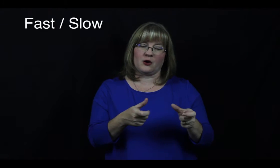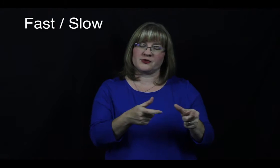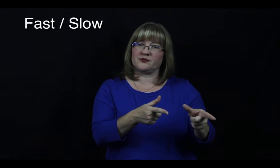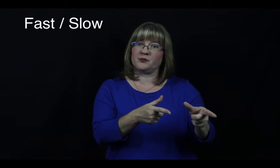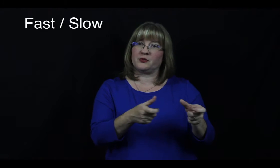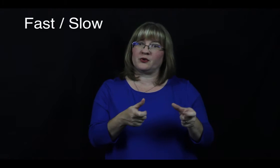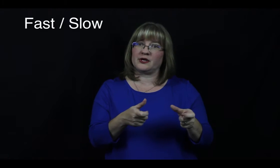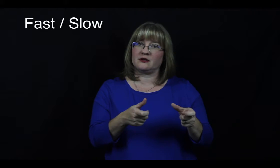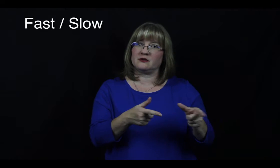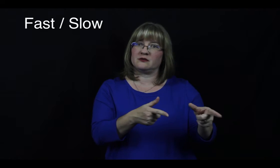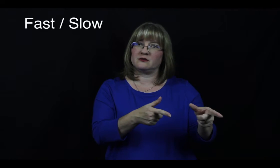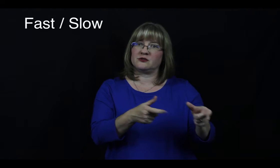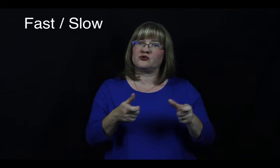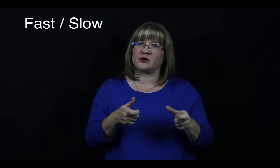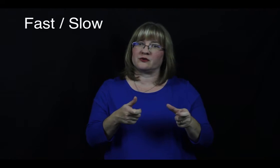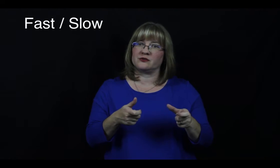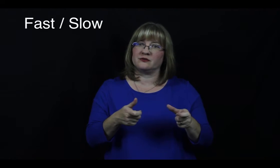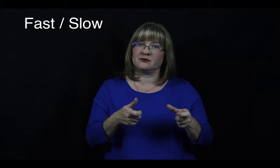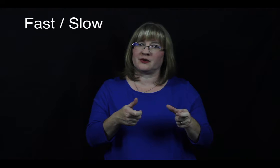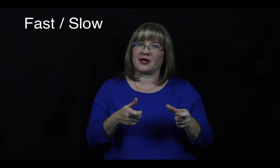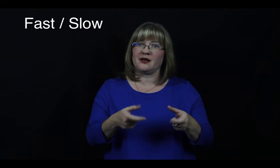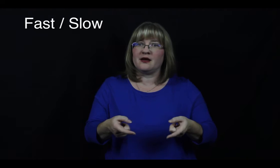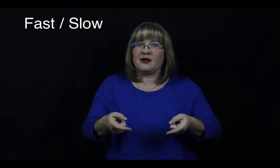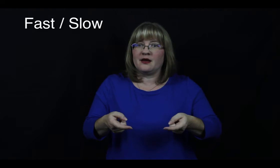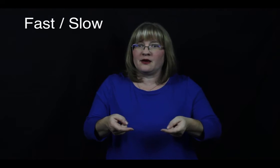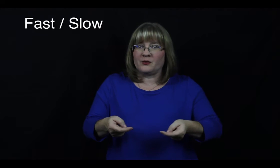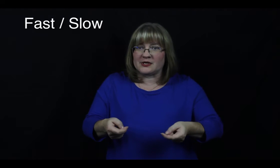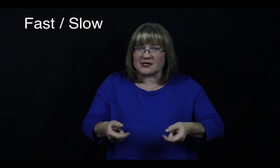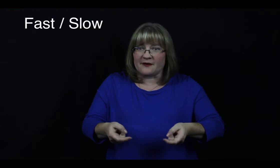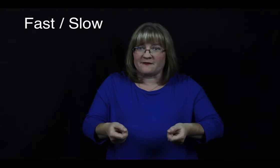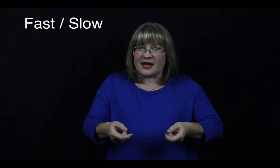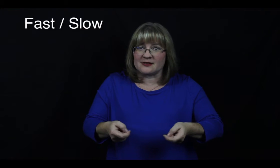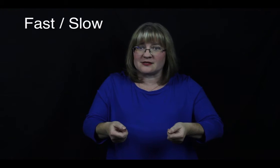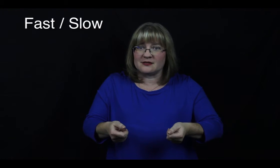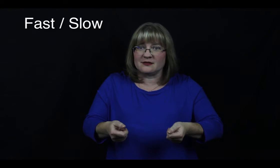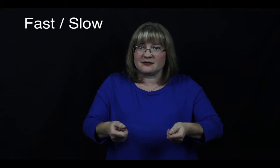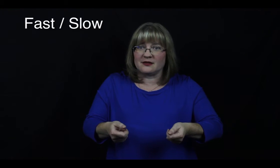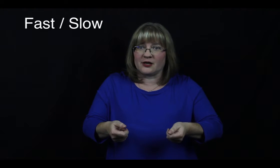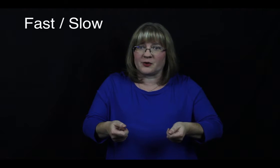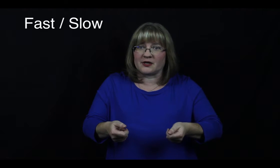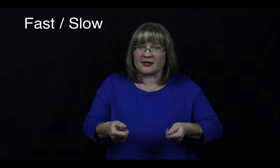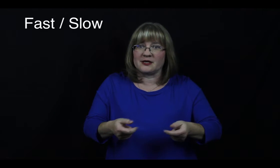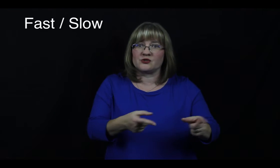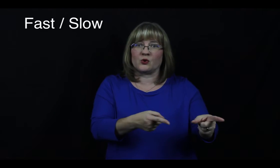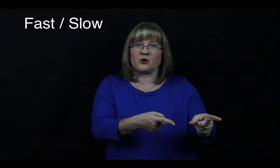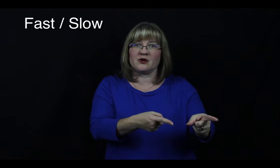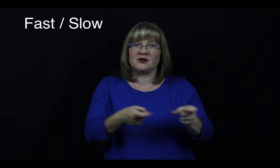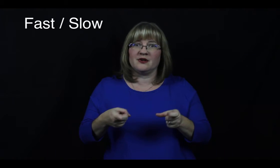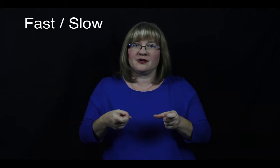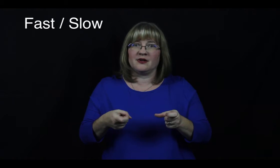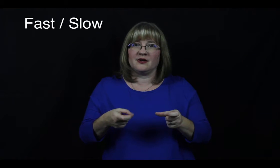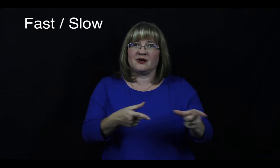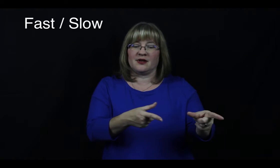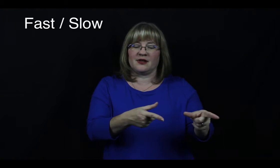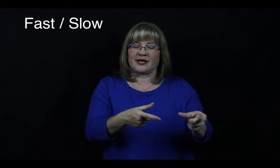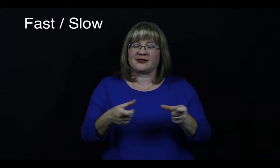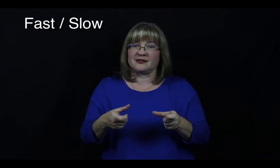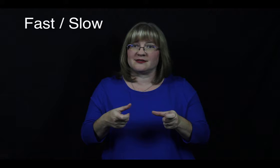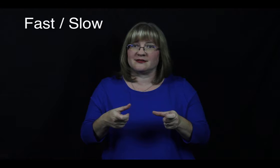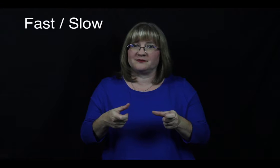almost if you're pulling two triggers. Okay, we can sign fast and quick like this or like this.